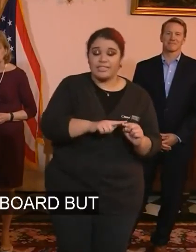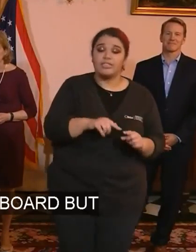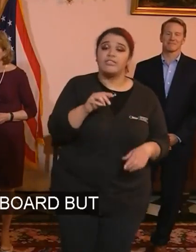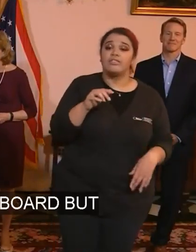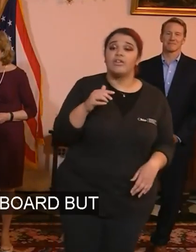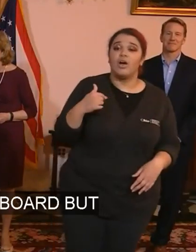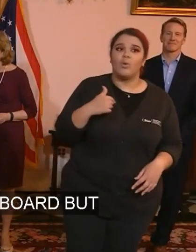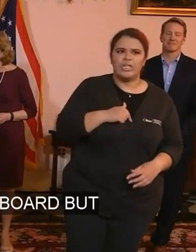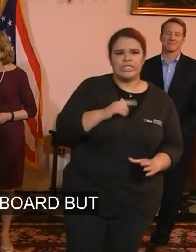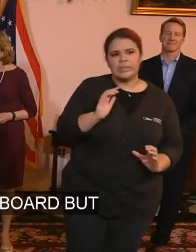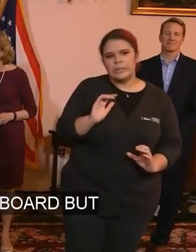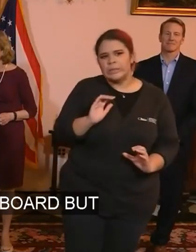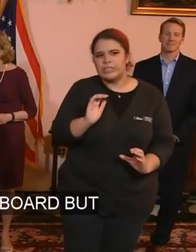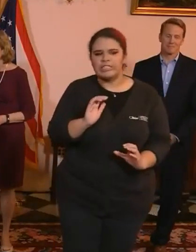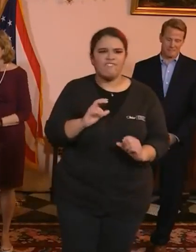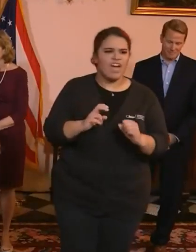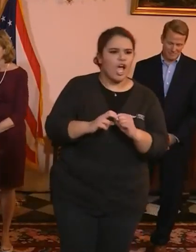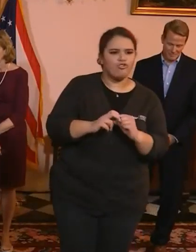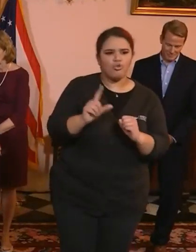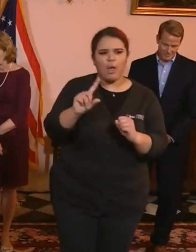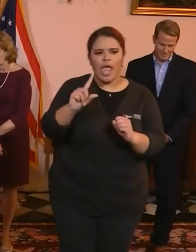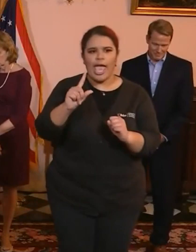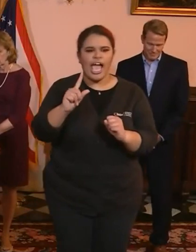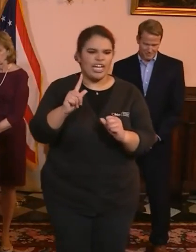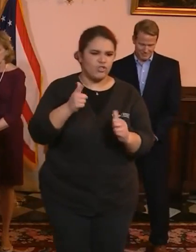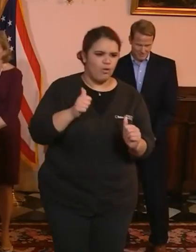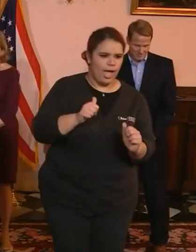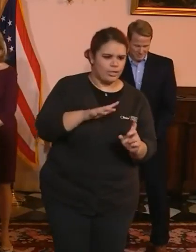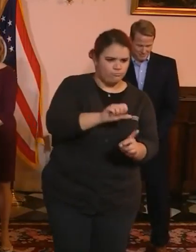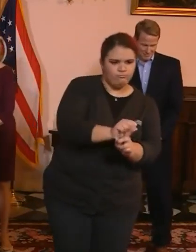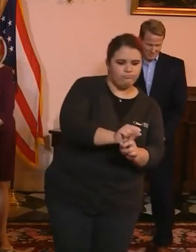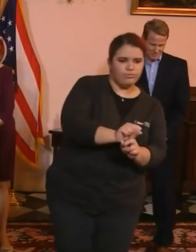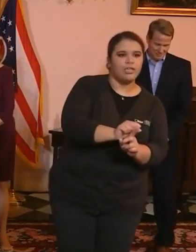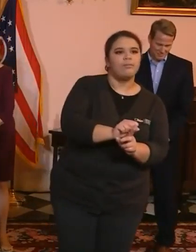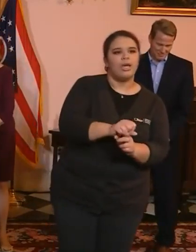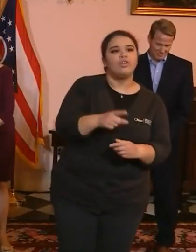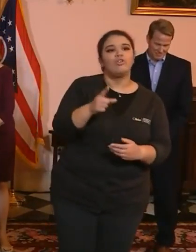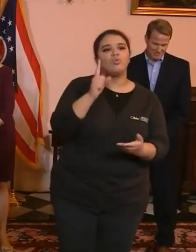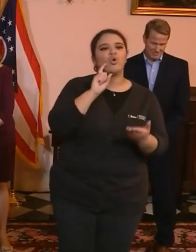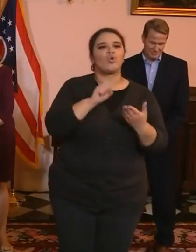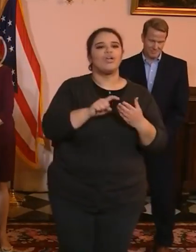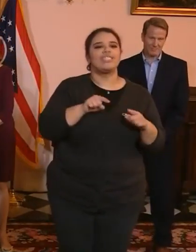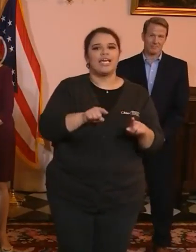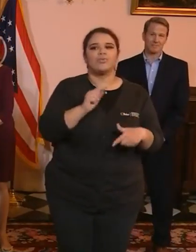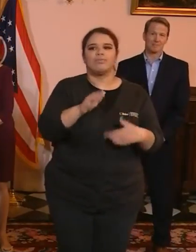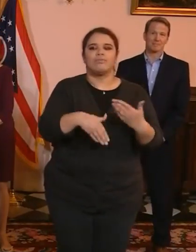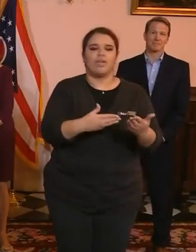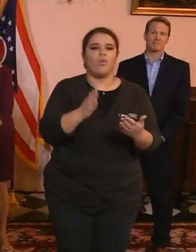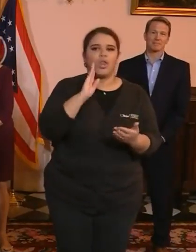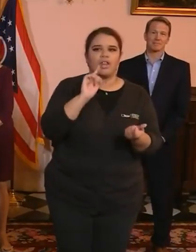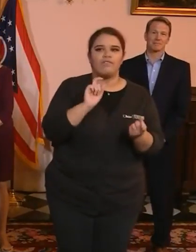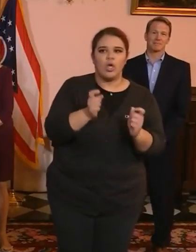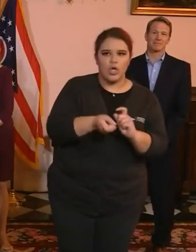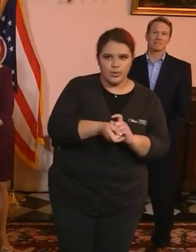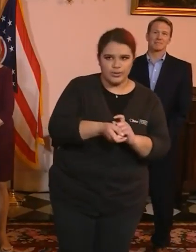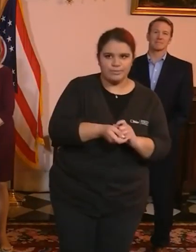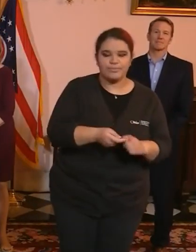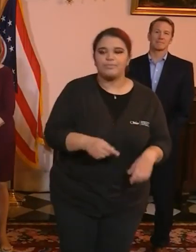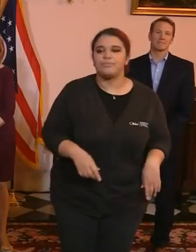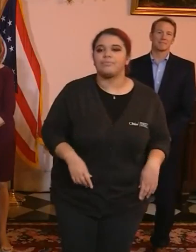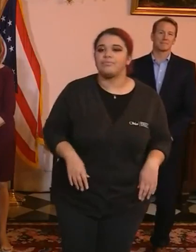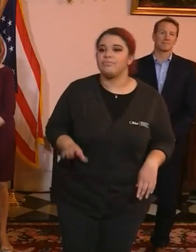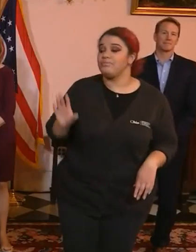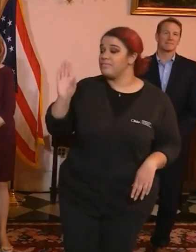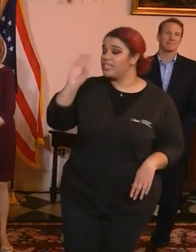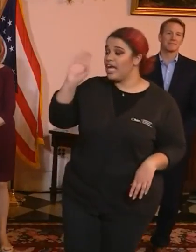get that tucked away. But at this point, you'll see that evolving. Thanks. Laura. Hi, Laura Bischoff, Dayton Daily News.